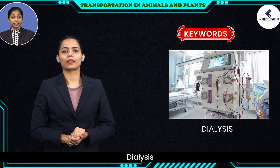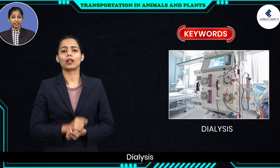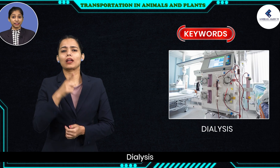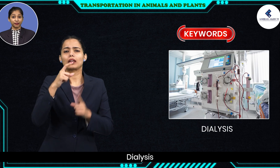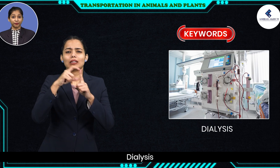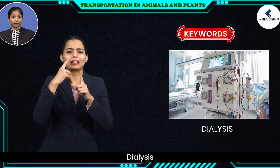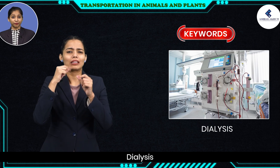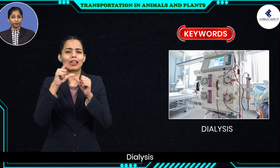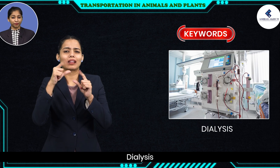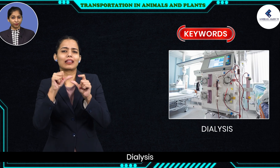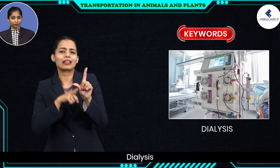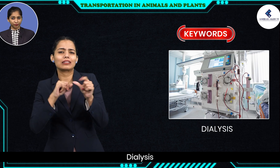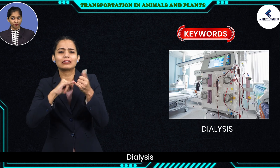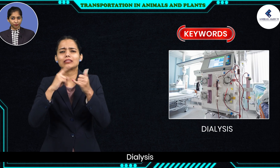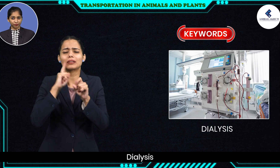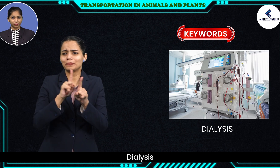dialysis,